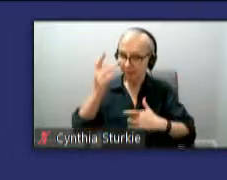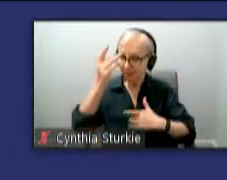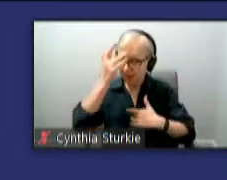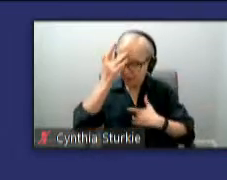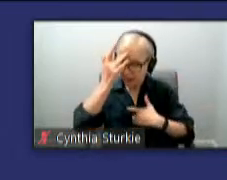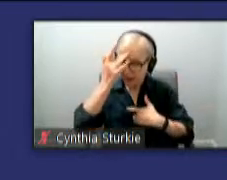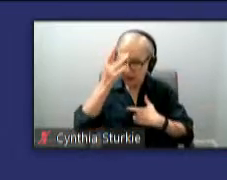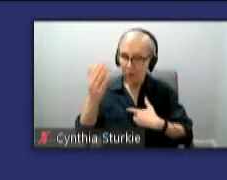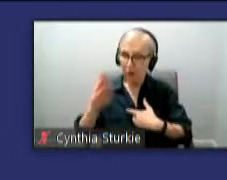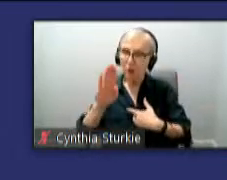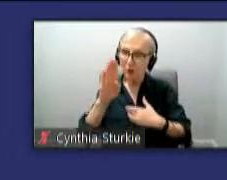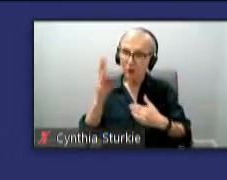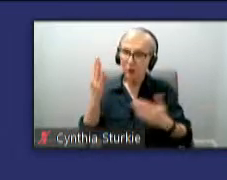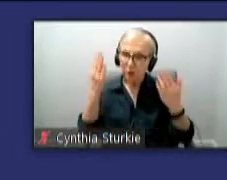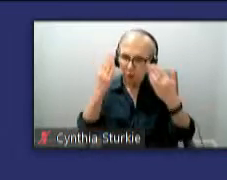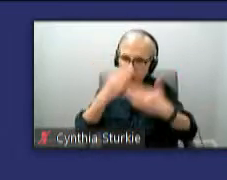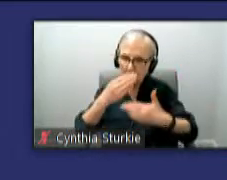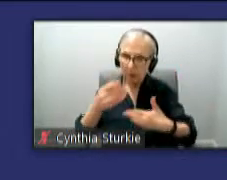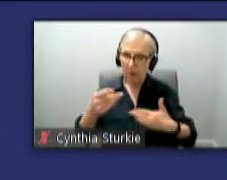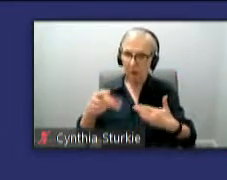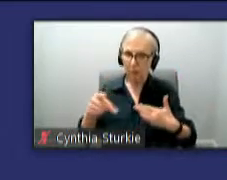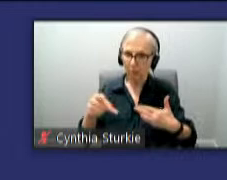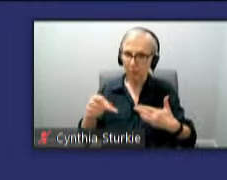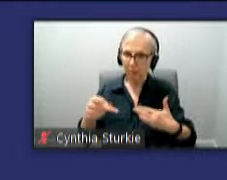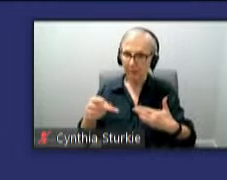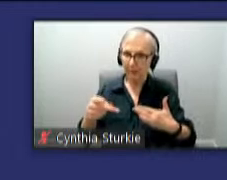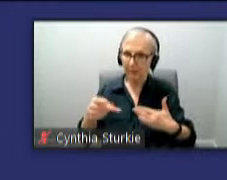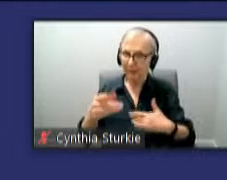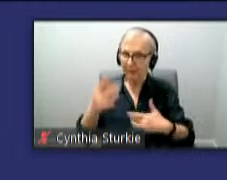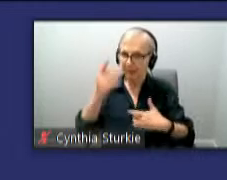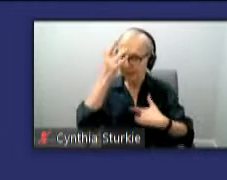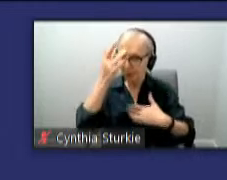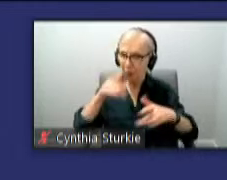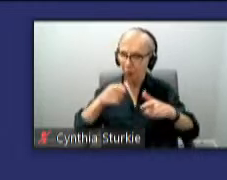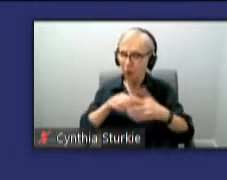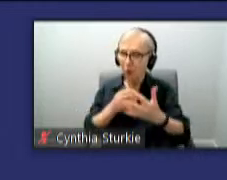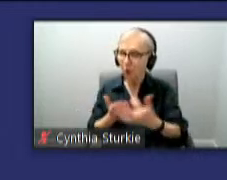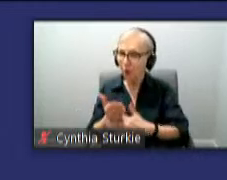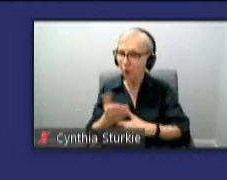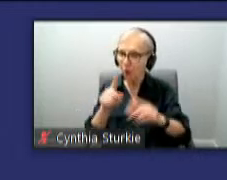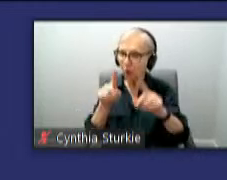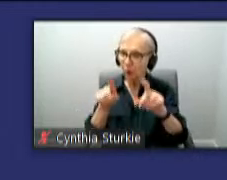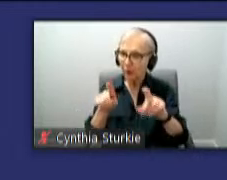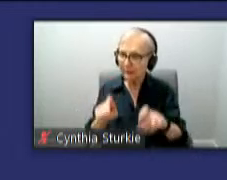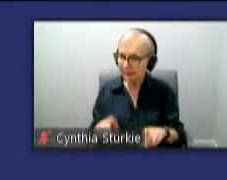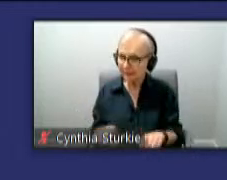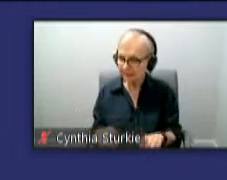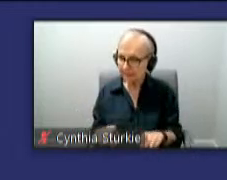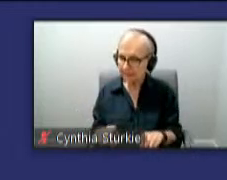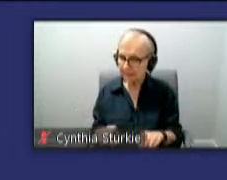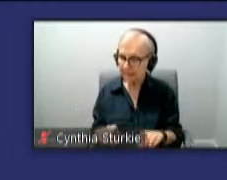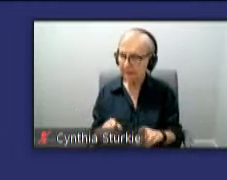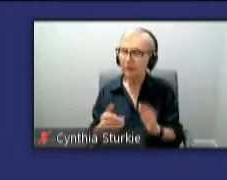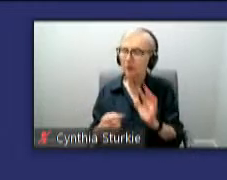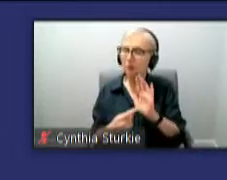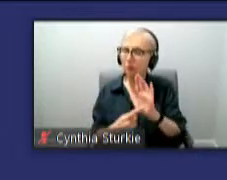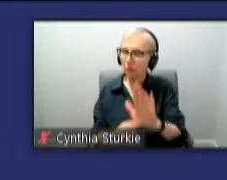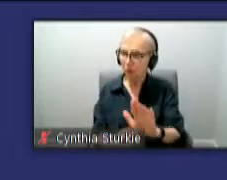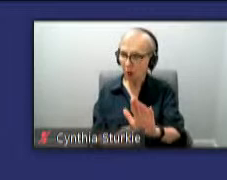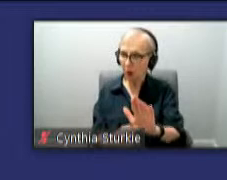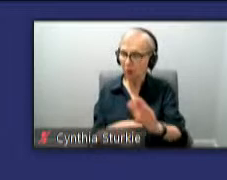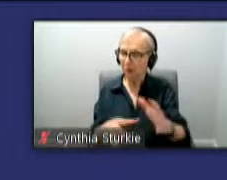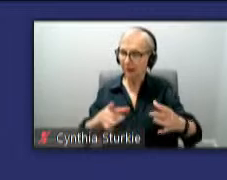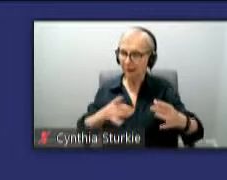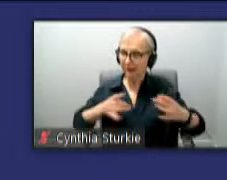dark purple line is infections detected through testing. And I think this really serves to illustrate the contagiousness